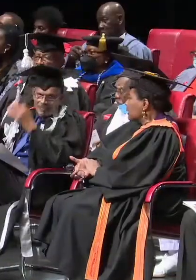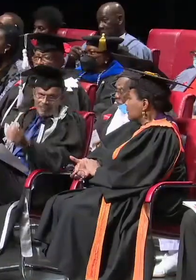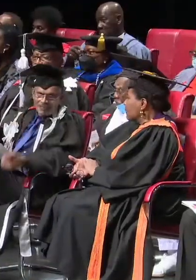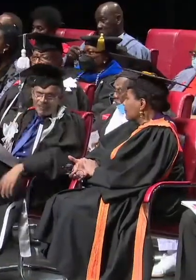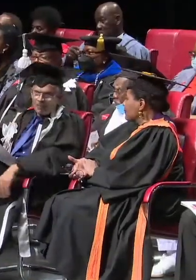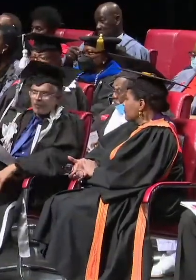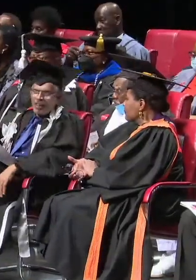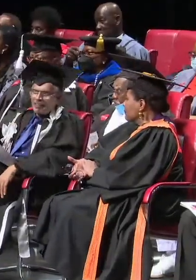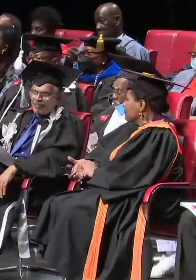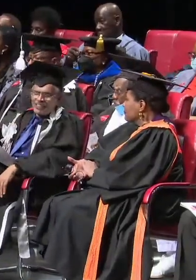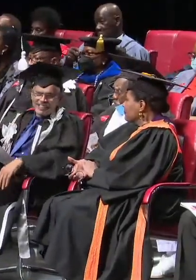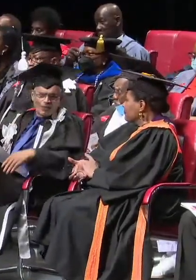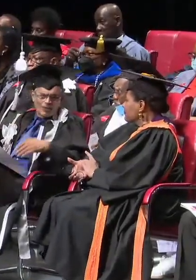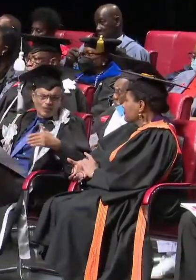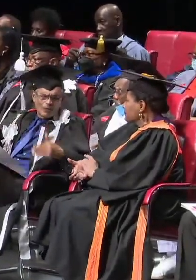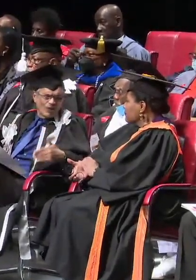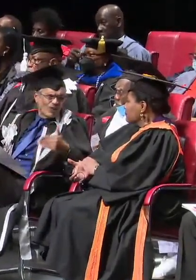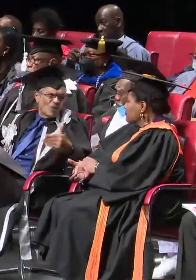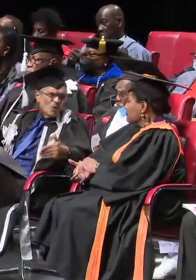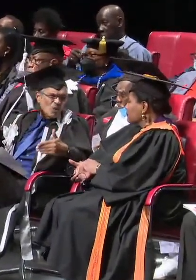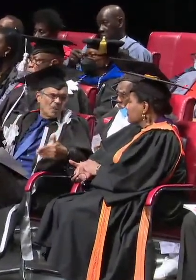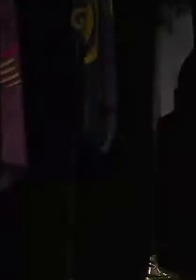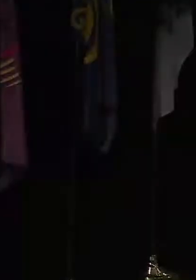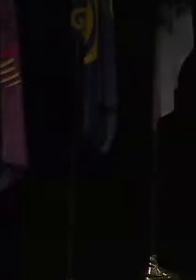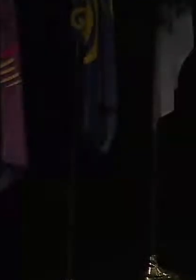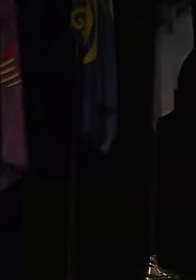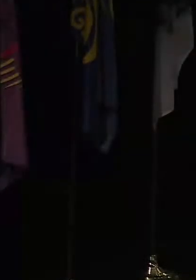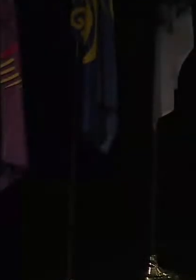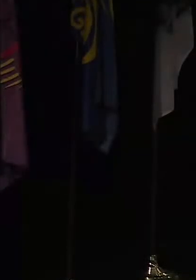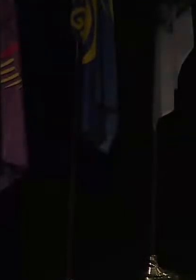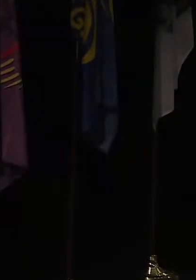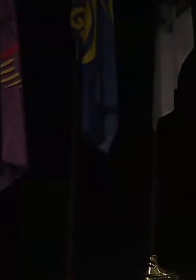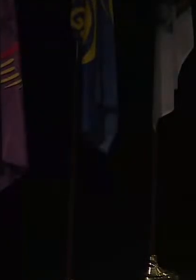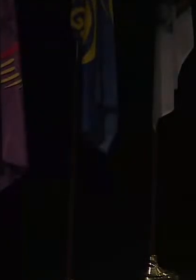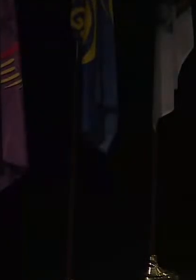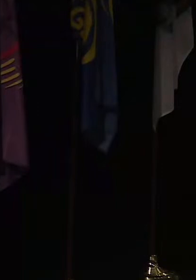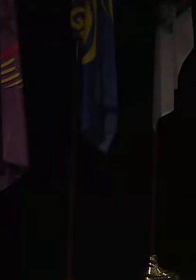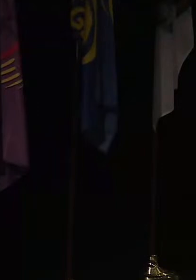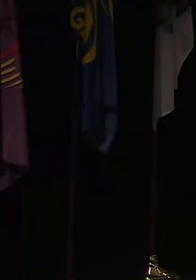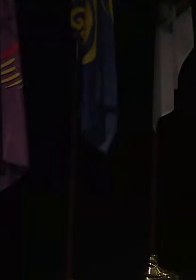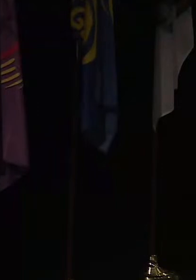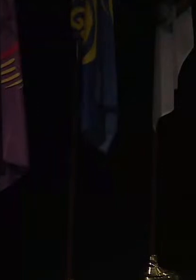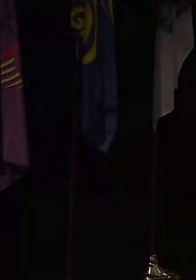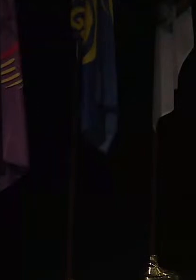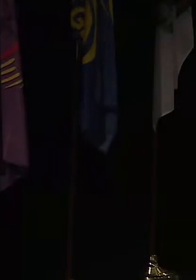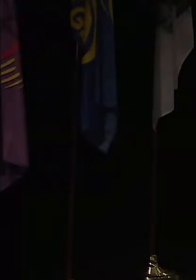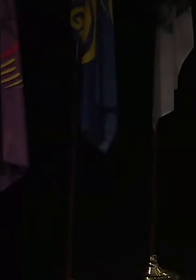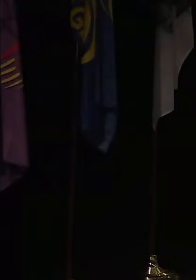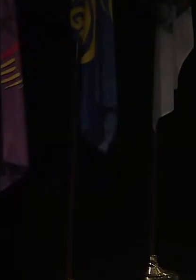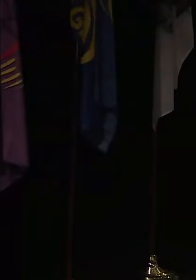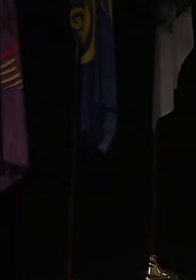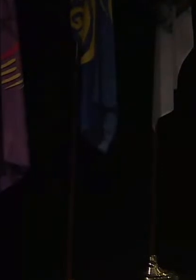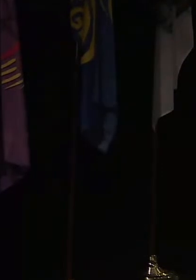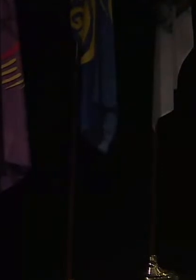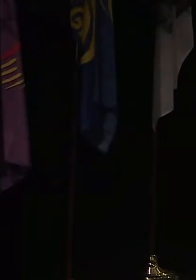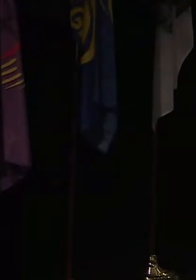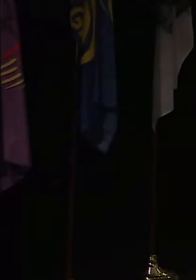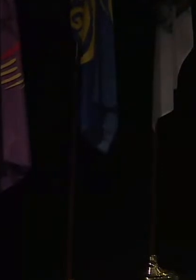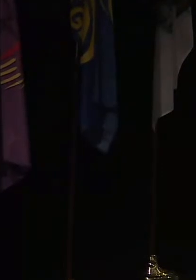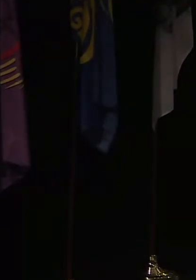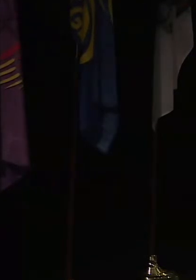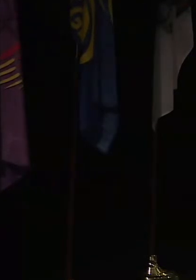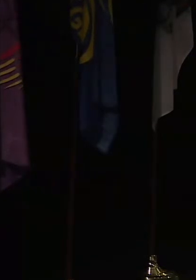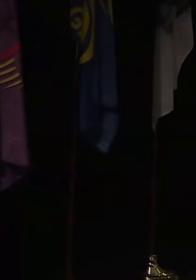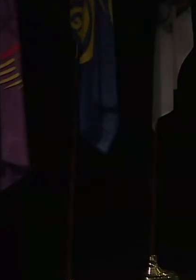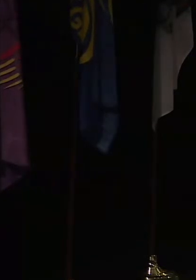yourself to the business of the value of education. You have persevered, you have shown the